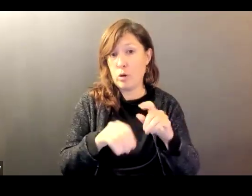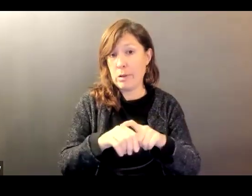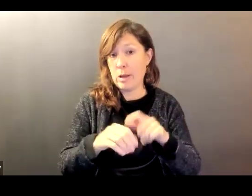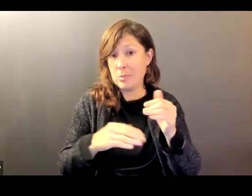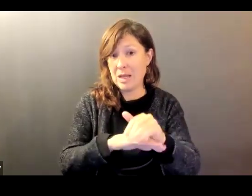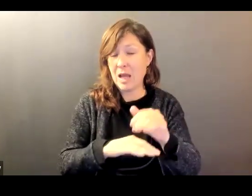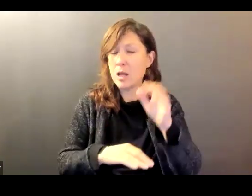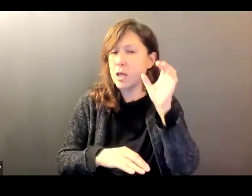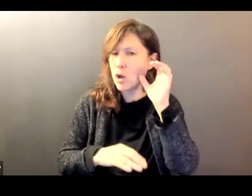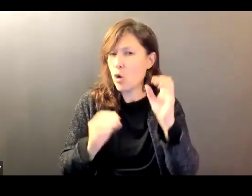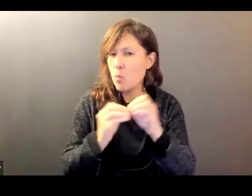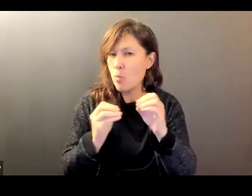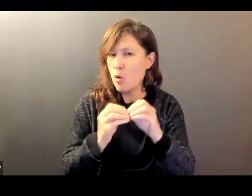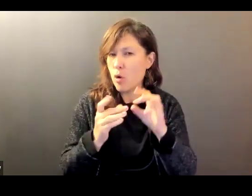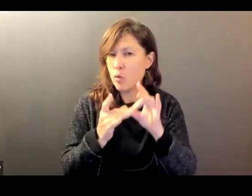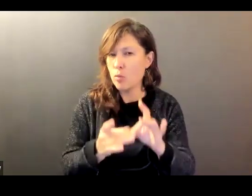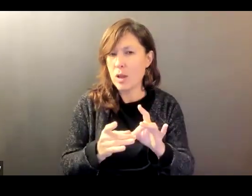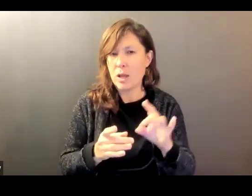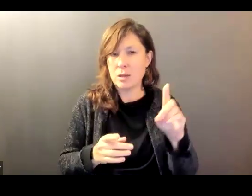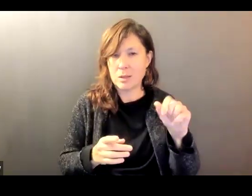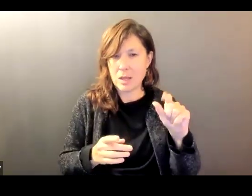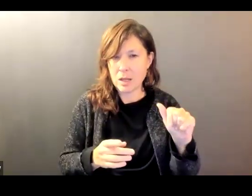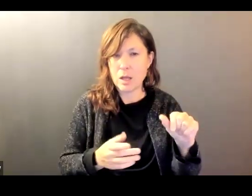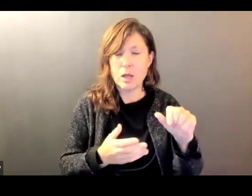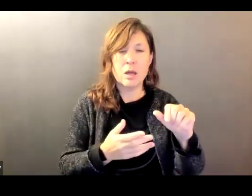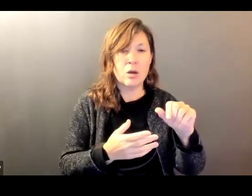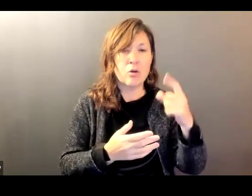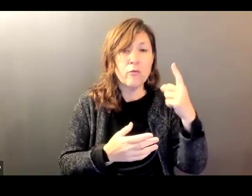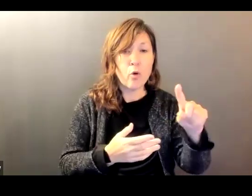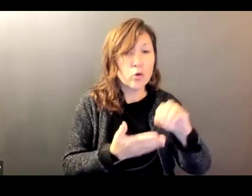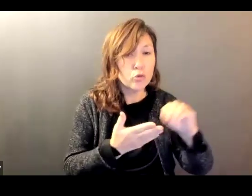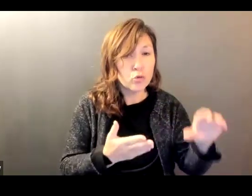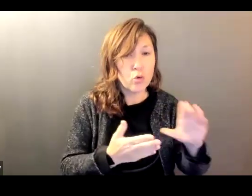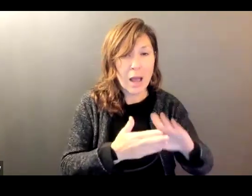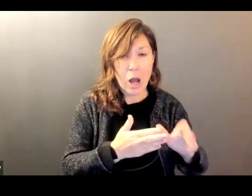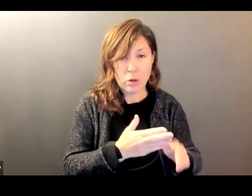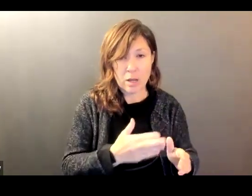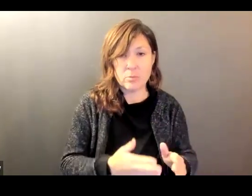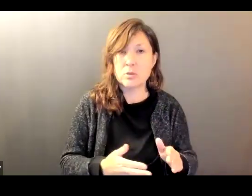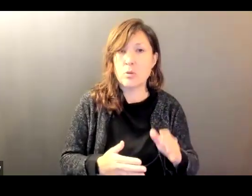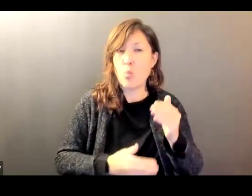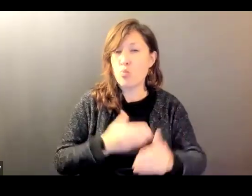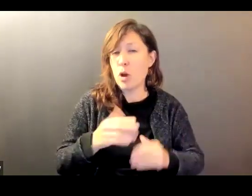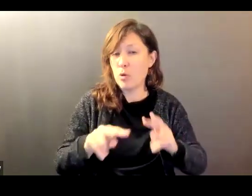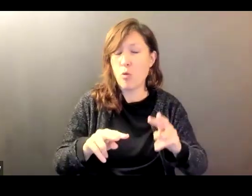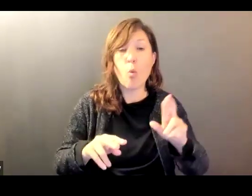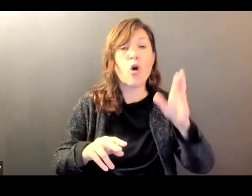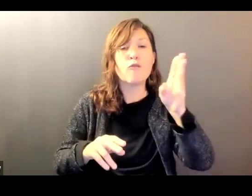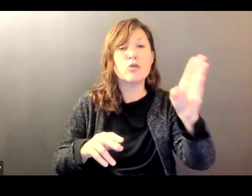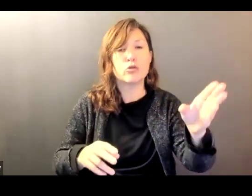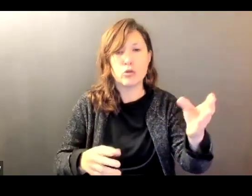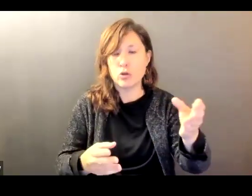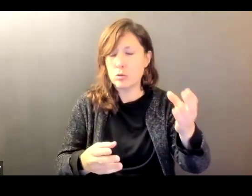inputs around student outcomes inform that progress monitoring. But we'll hear more on it in future presentations. Thank